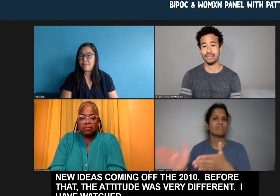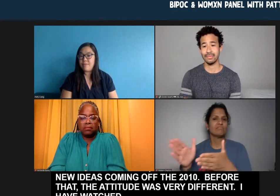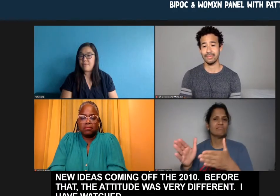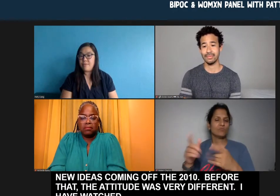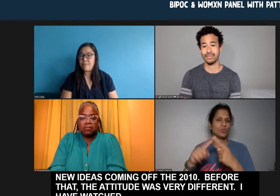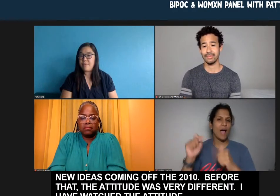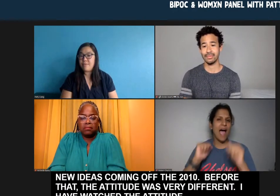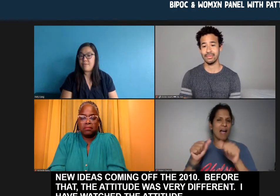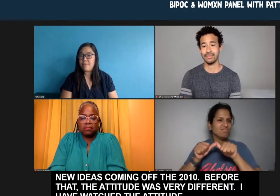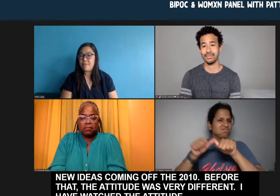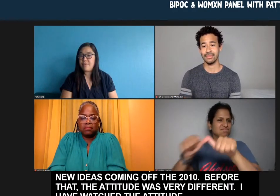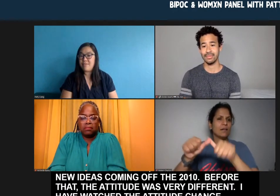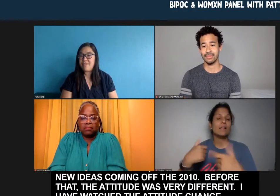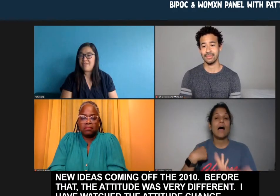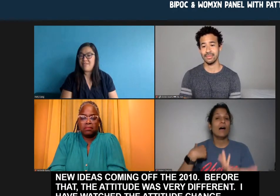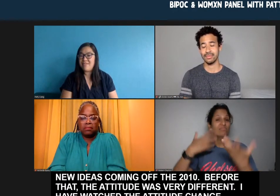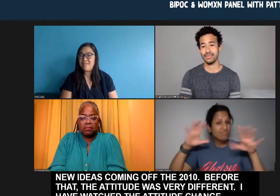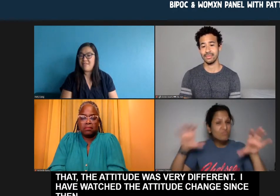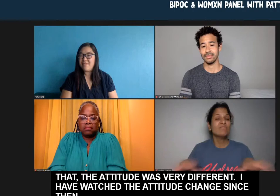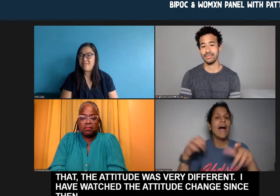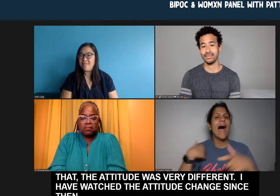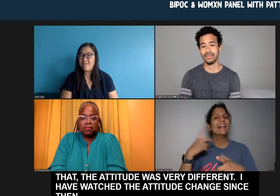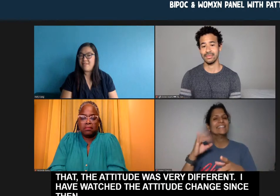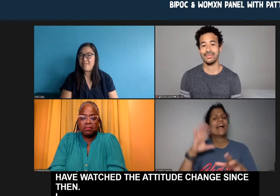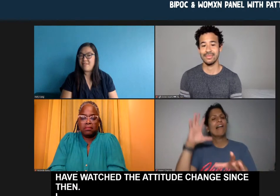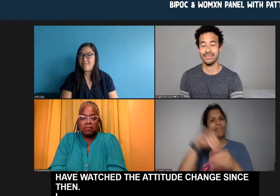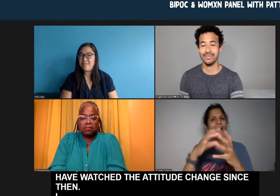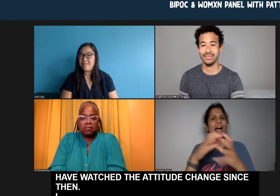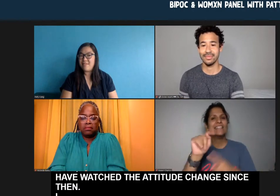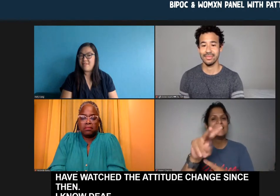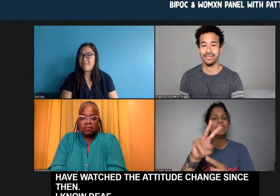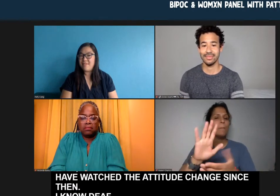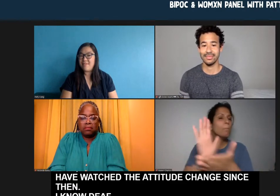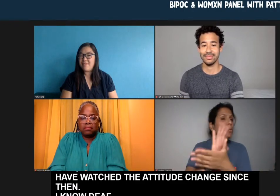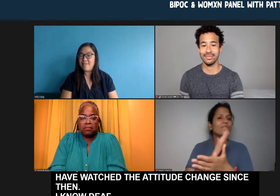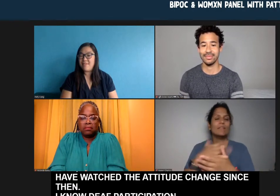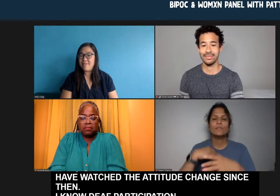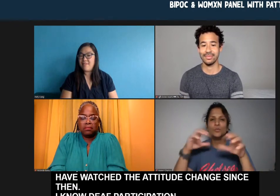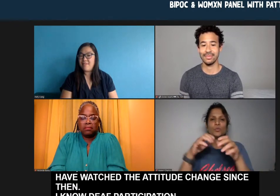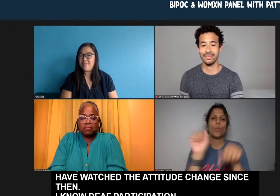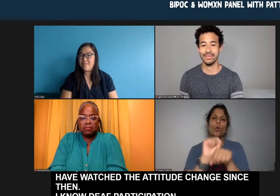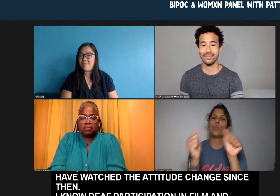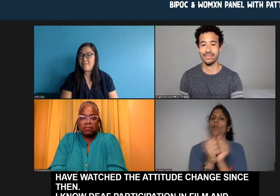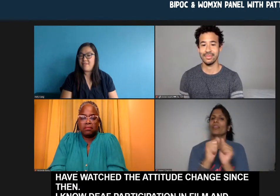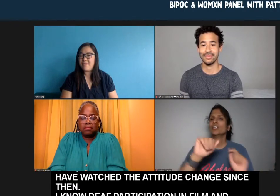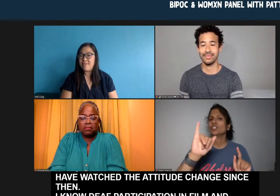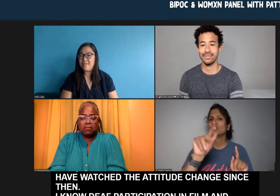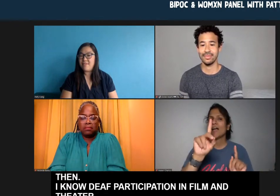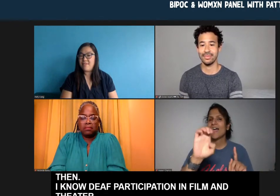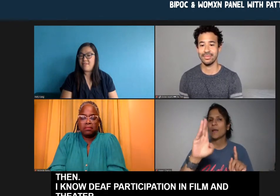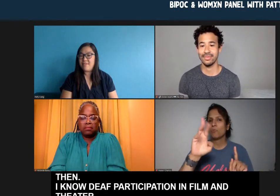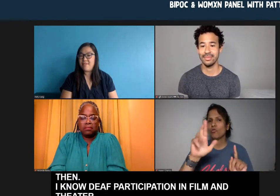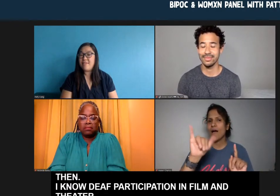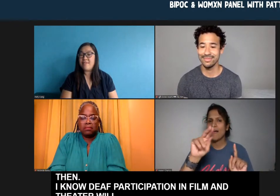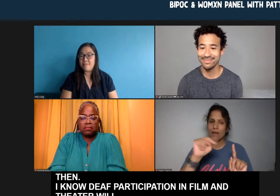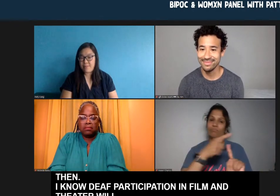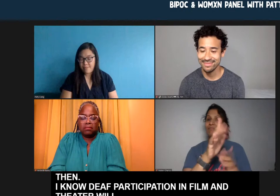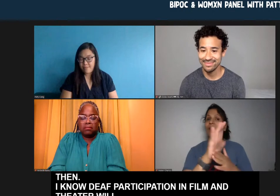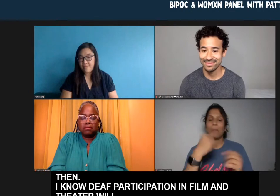deaf participation in film and theater will certainly develop. And there's so much TV